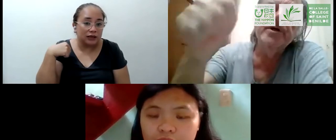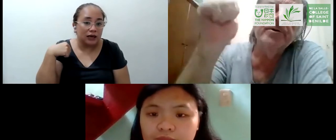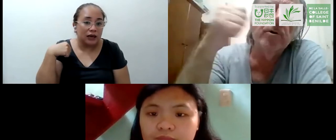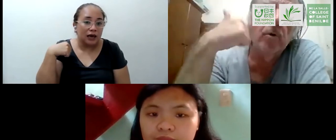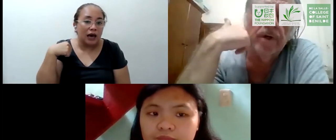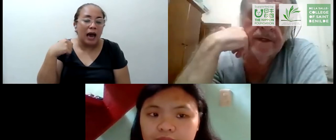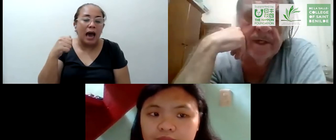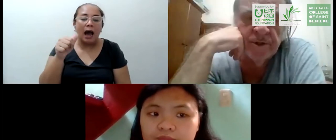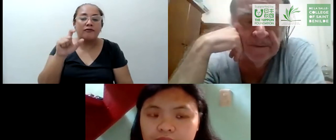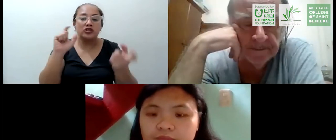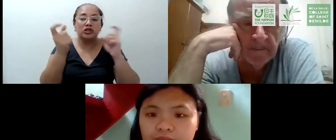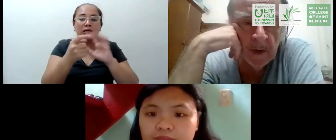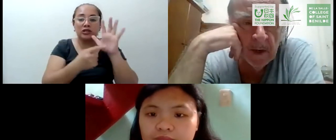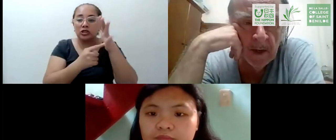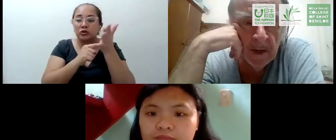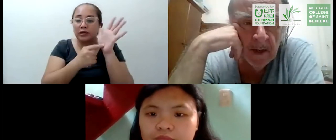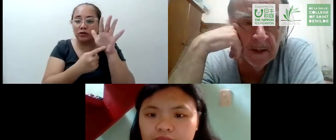have a change in orientation,